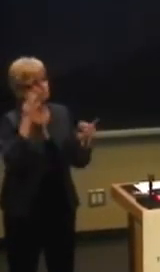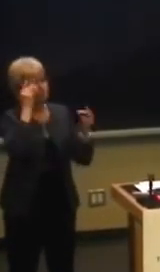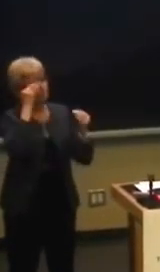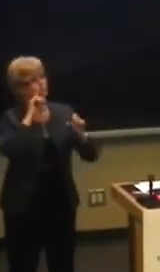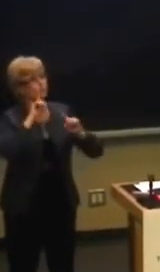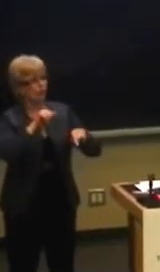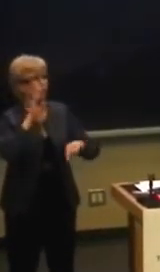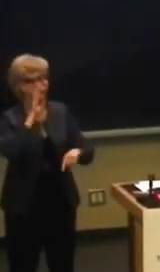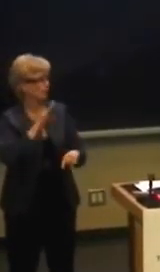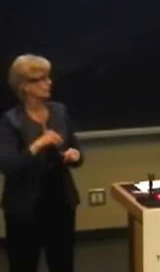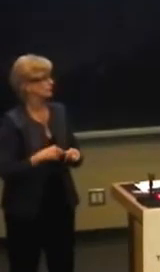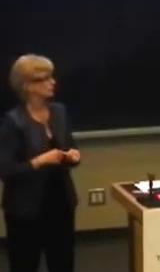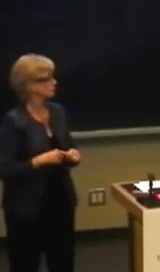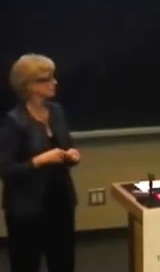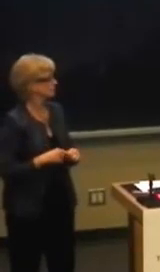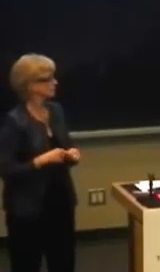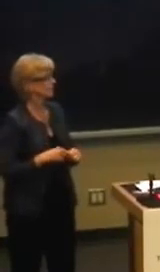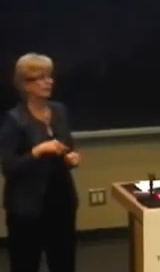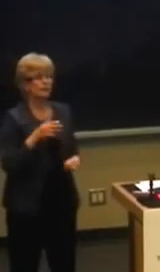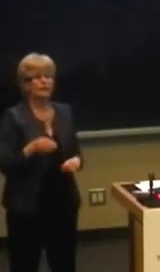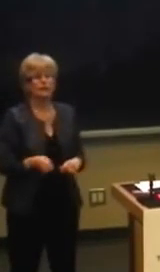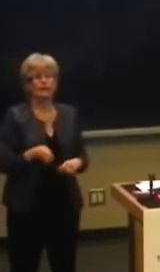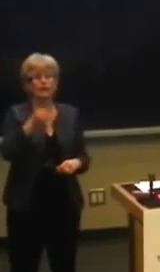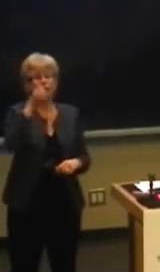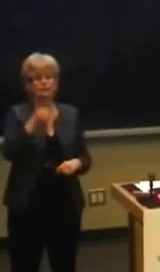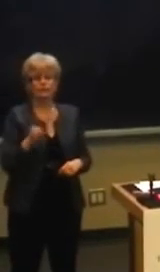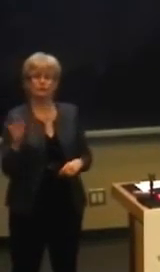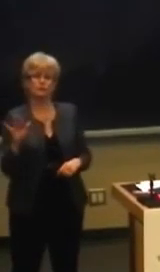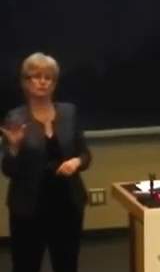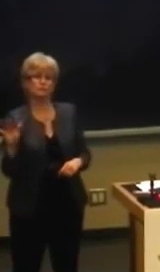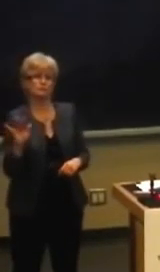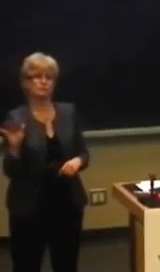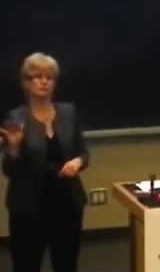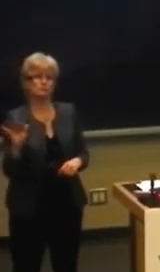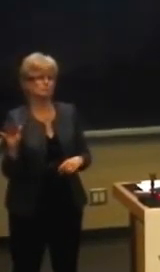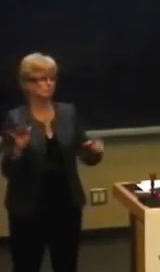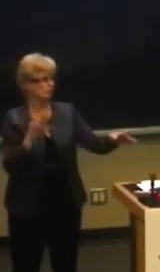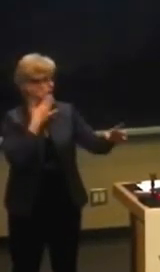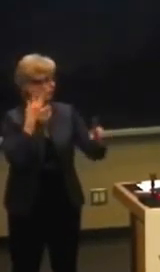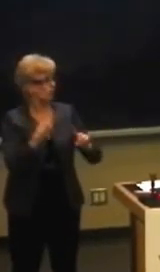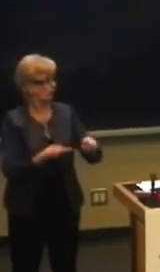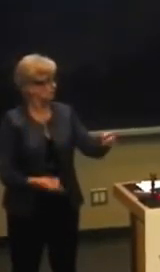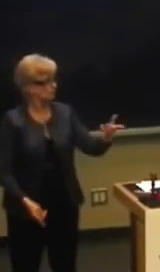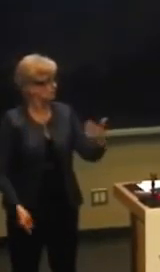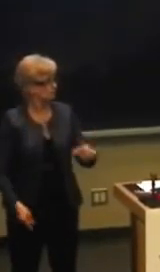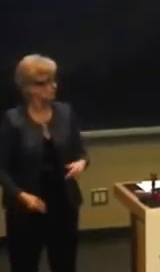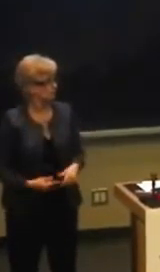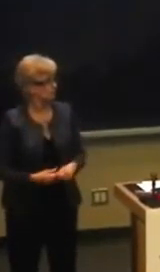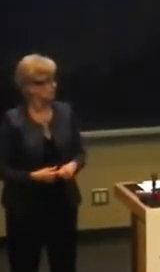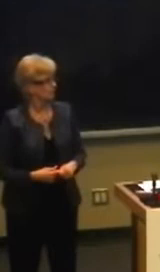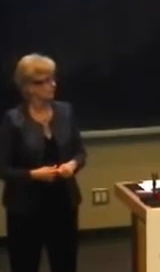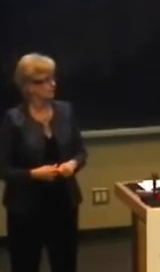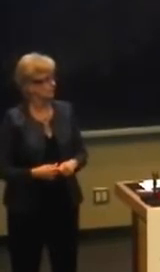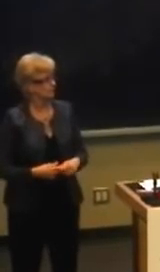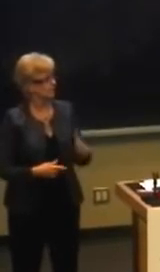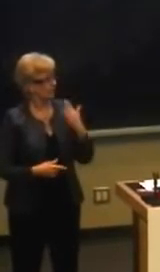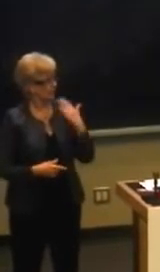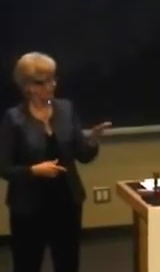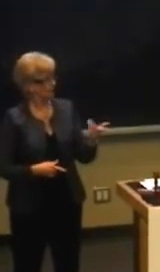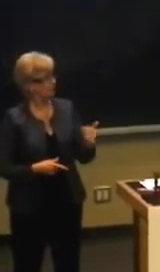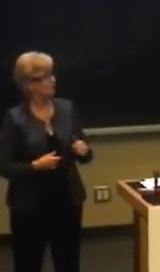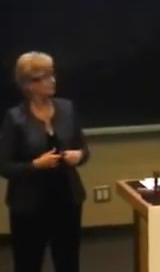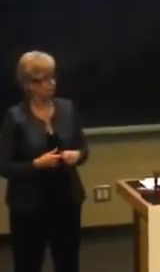a proper response. Elevators losing braille buttons. Well, that's a very good point, actually, you raise. And we've just done, thanks to these